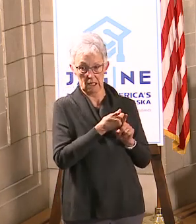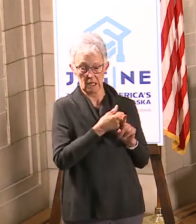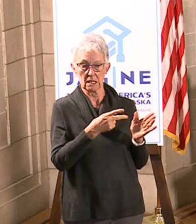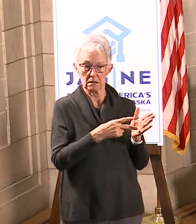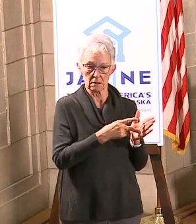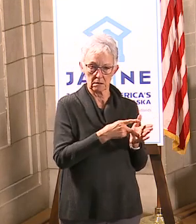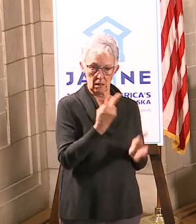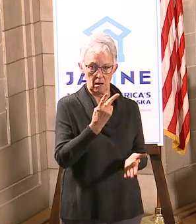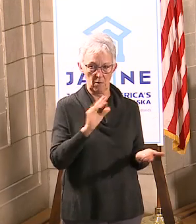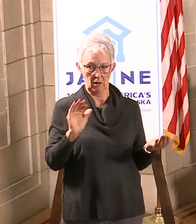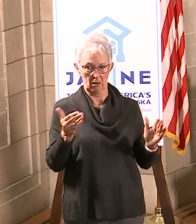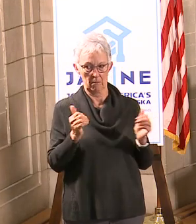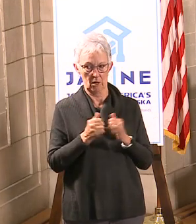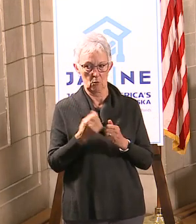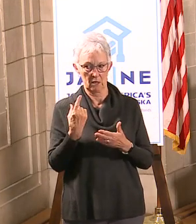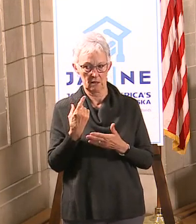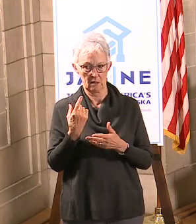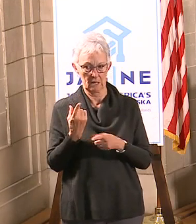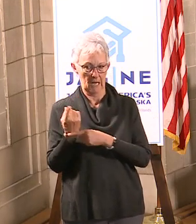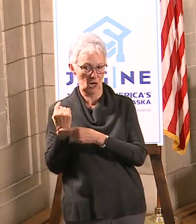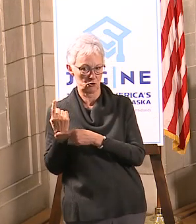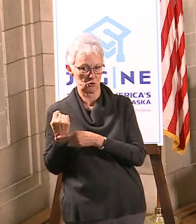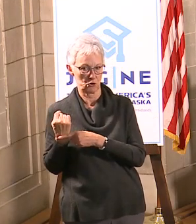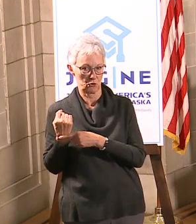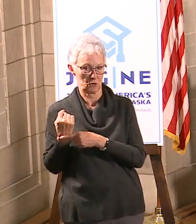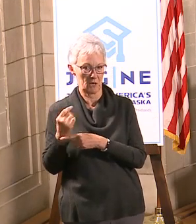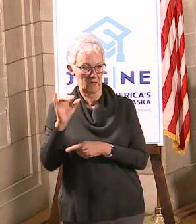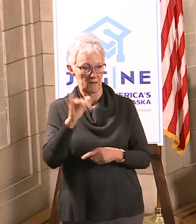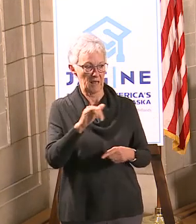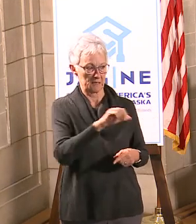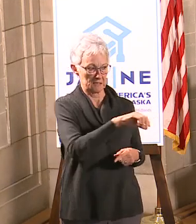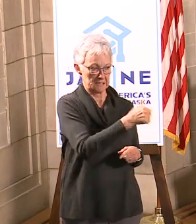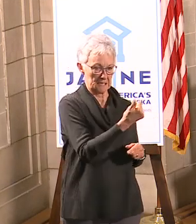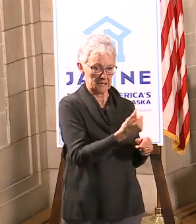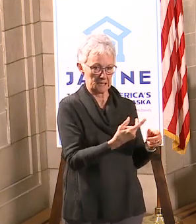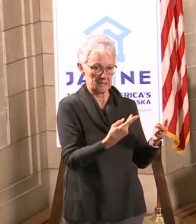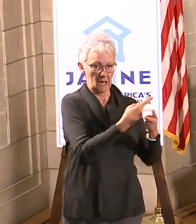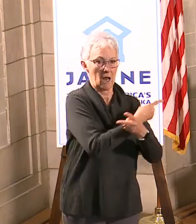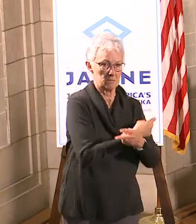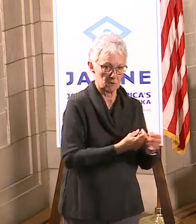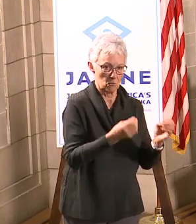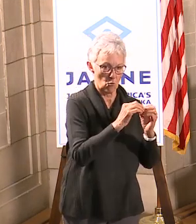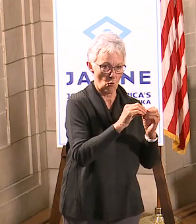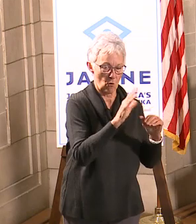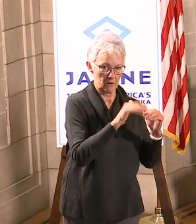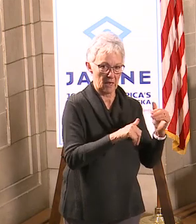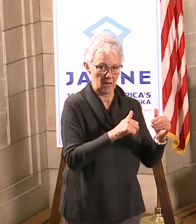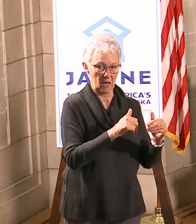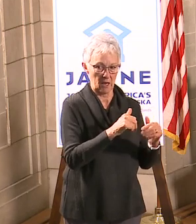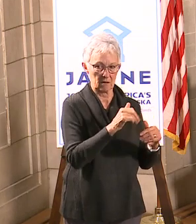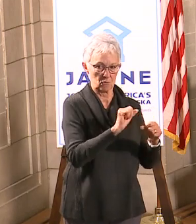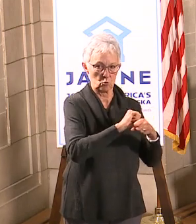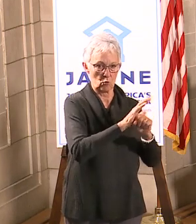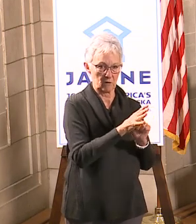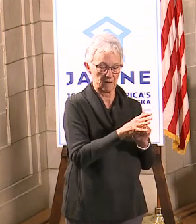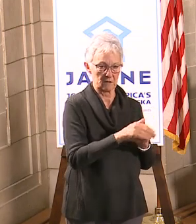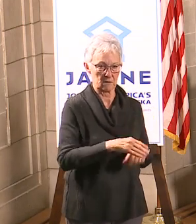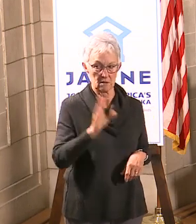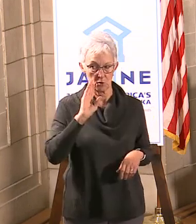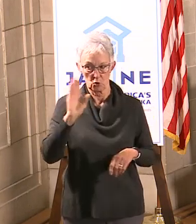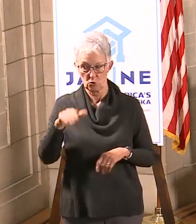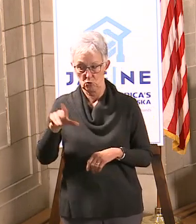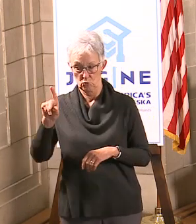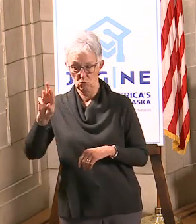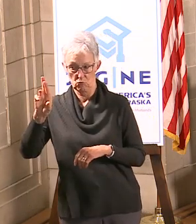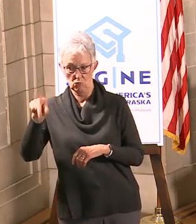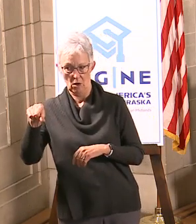10 times the coronavirus deaths. Looking at our own public health data, we know that, for example, drug overdose deaths are higher than they were